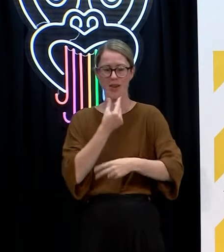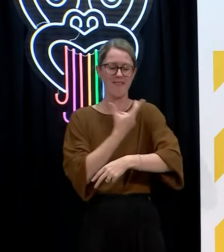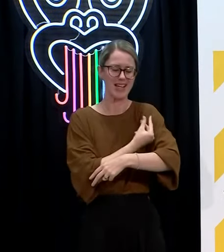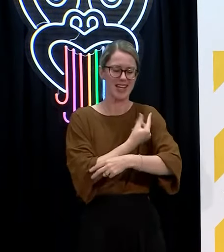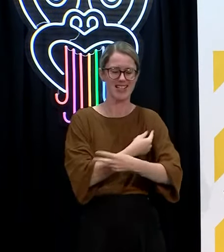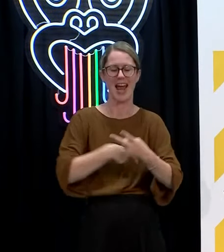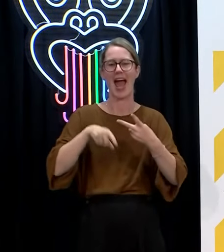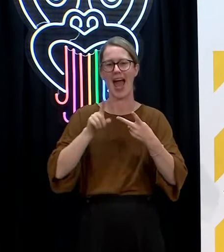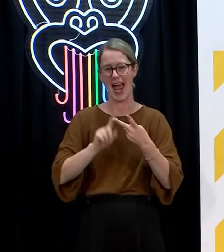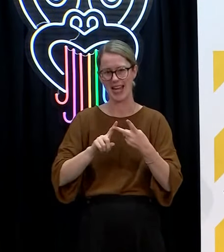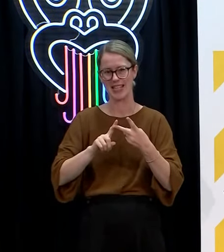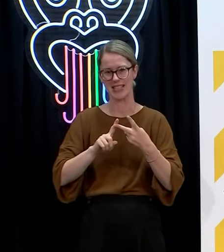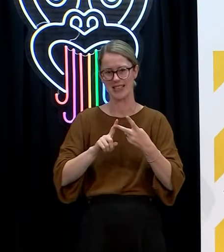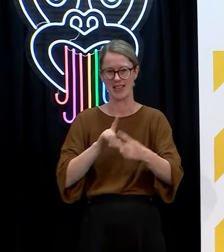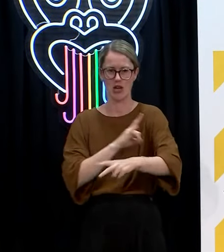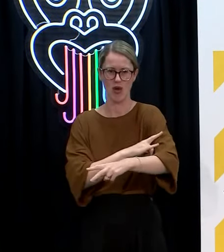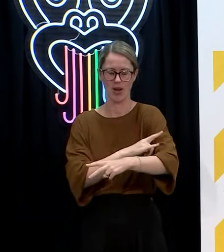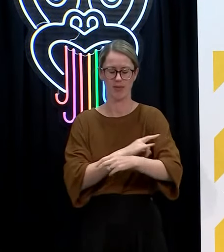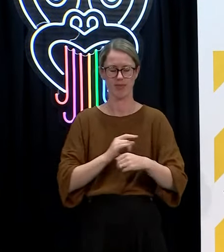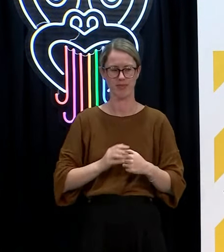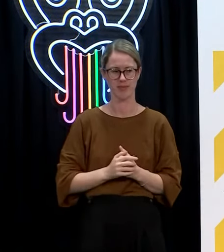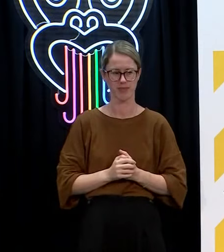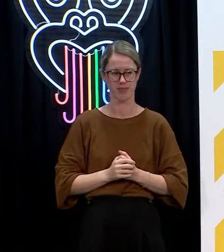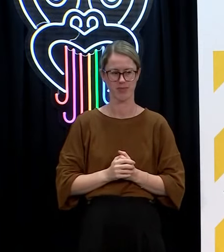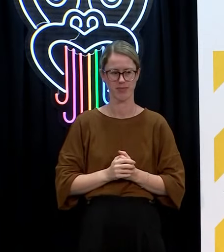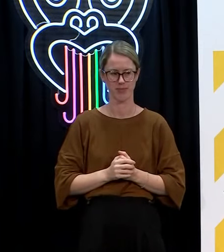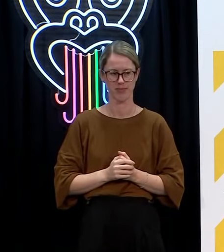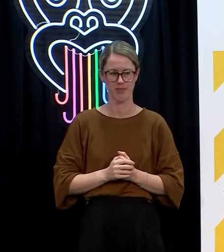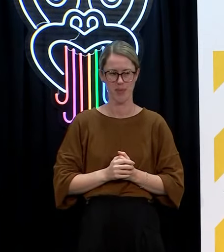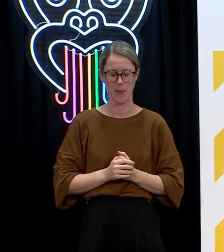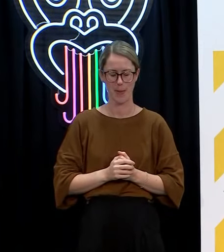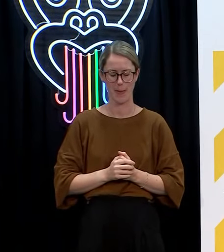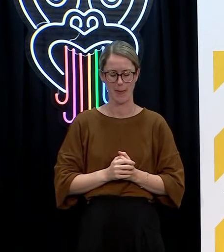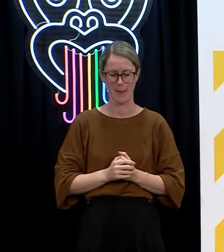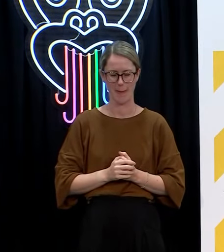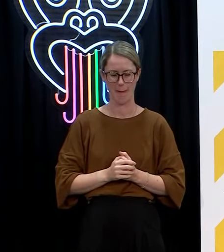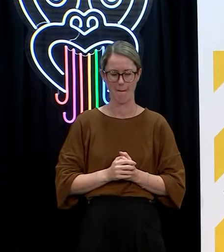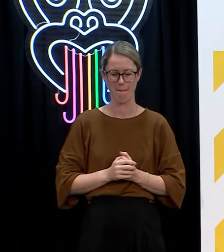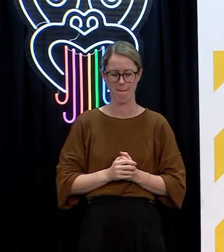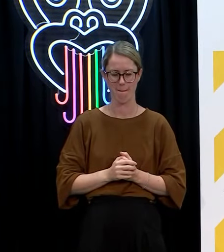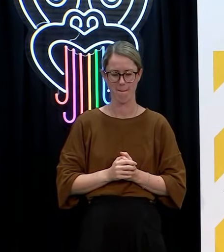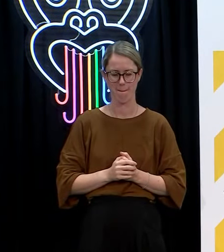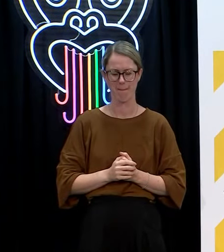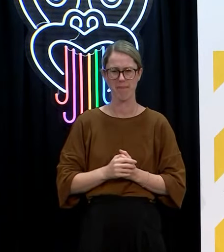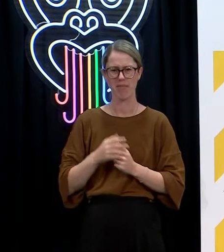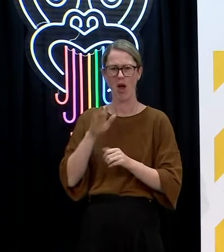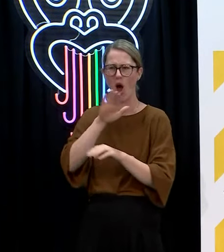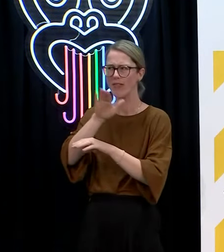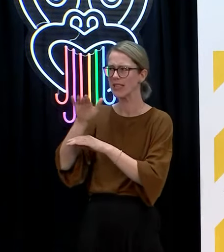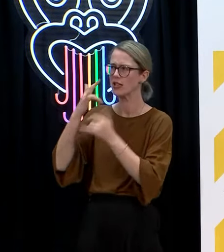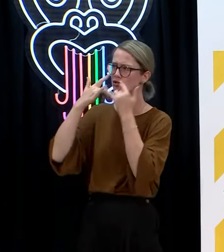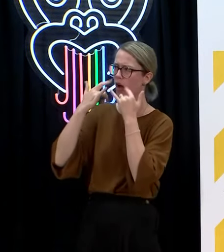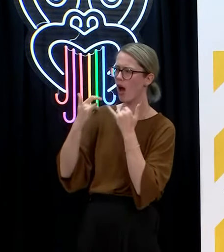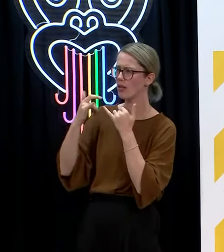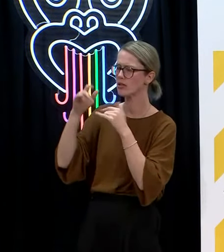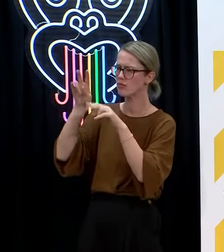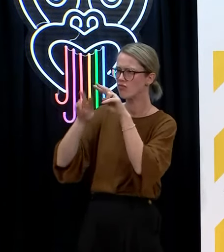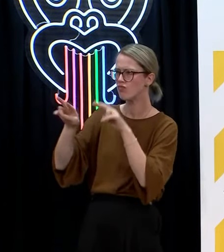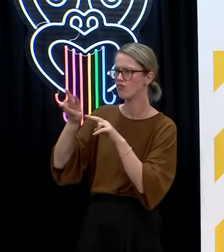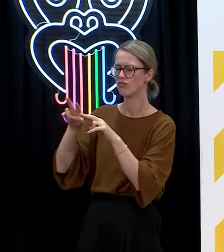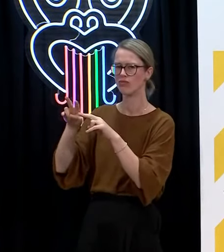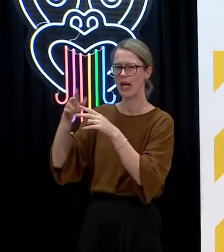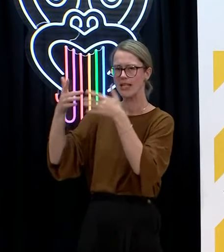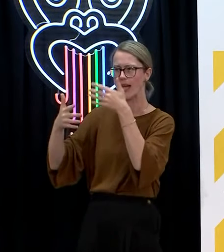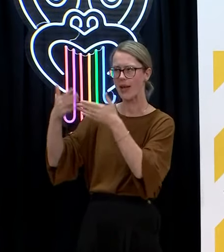vaccination. Some good data coming through from evidence in trials, and MedSafe has not yet